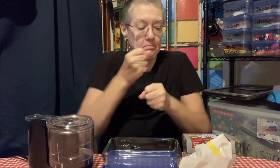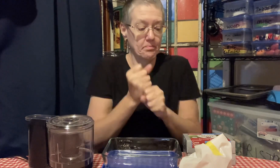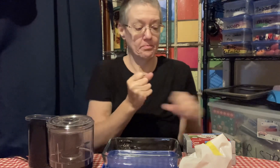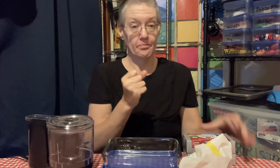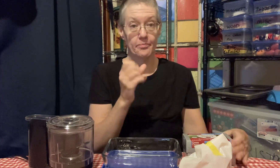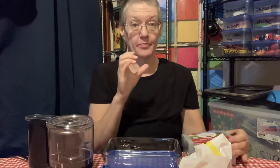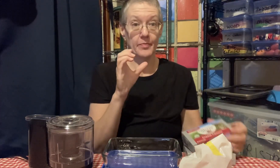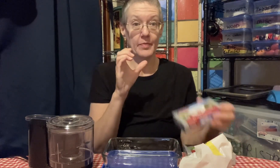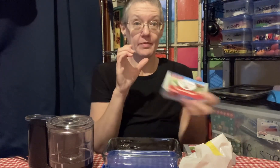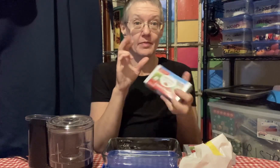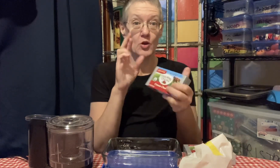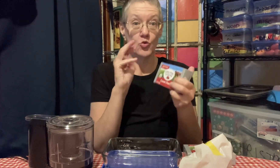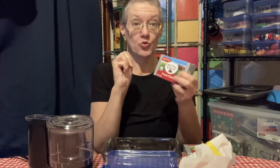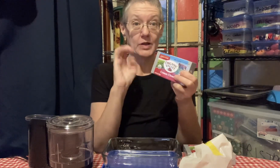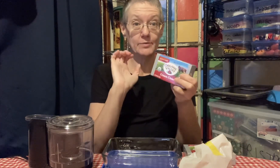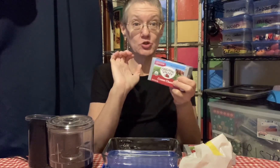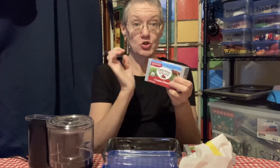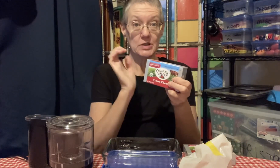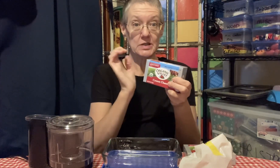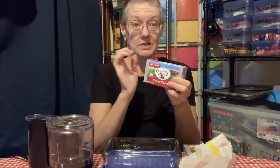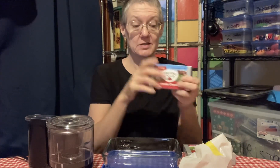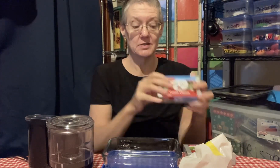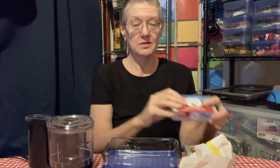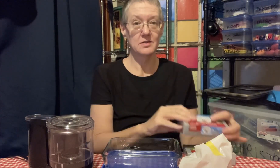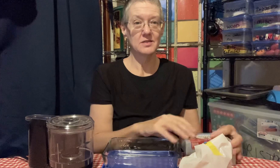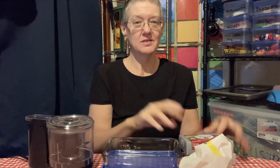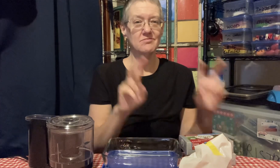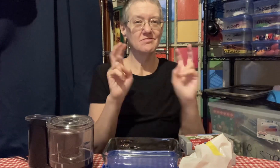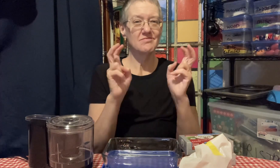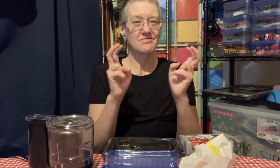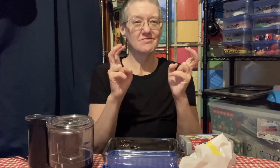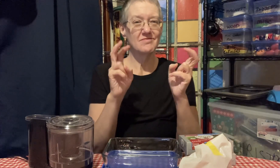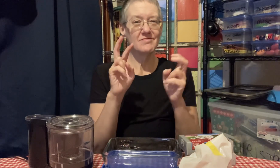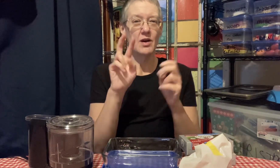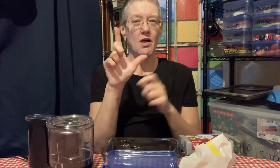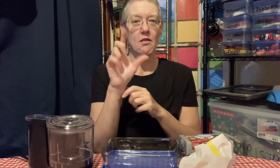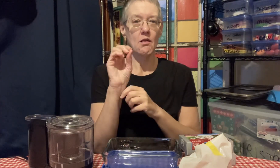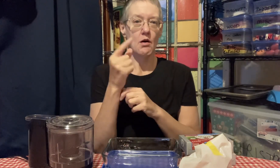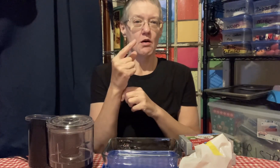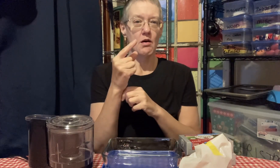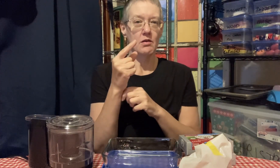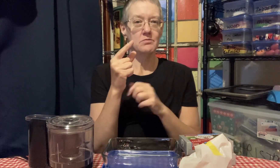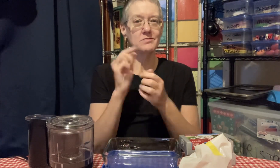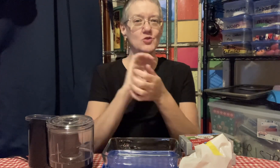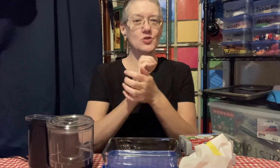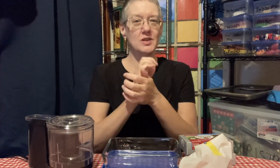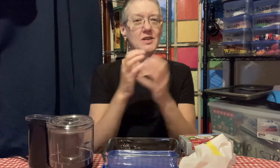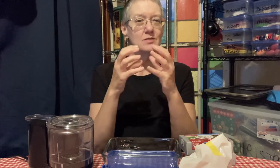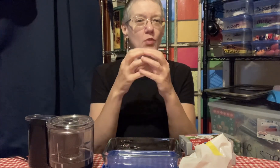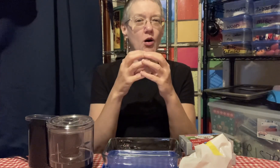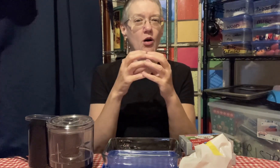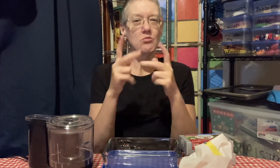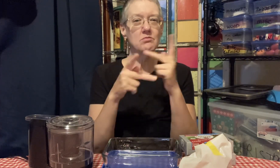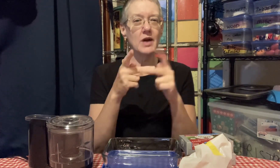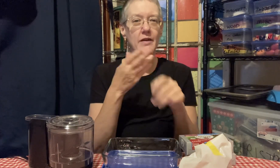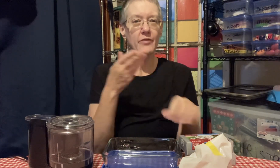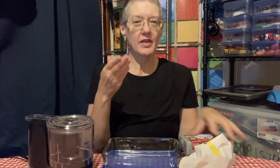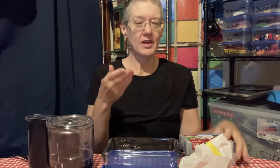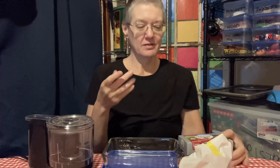So now I'm going to make a cream cheese log. You know, like a cheese